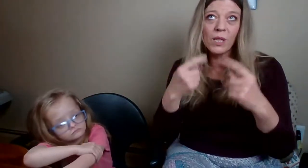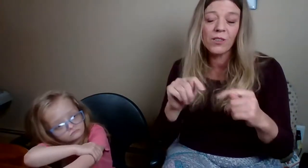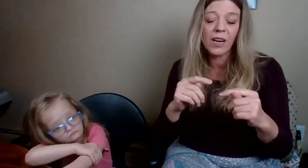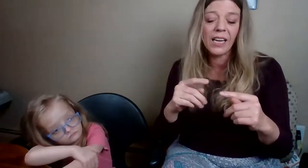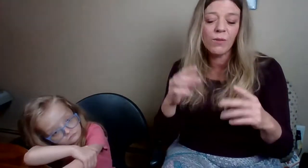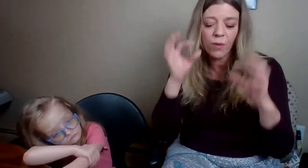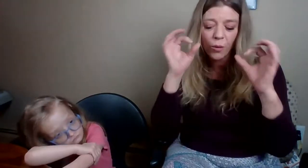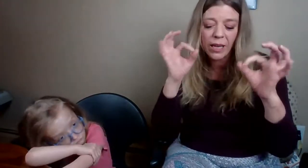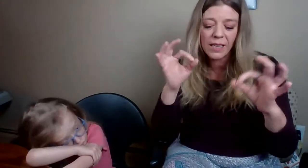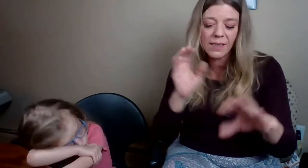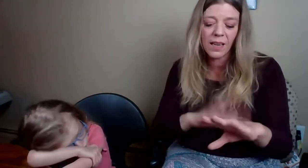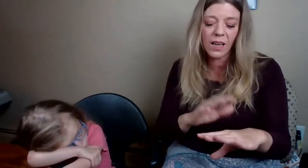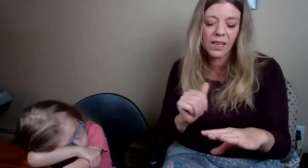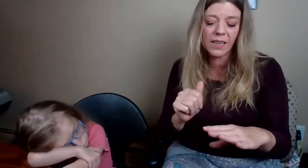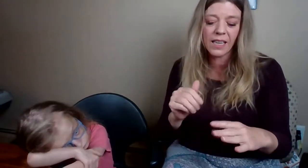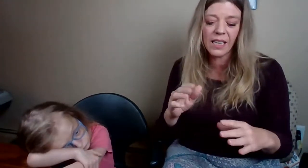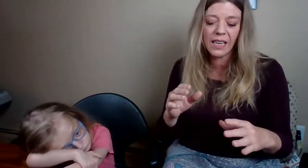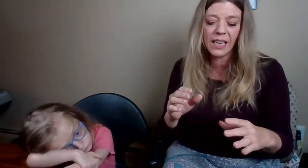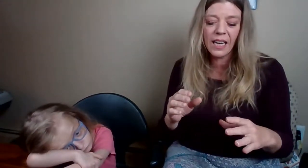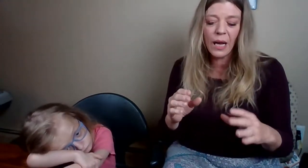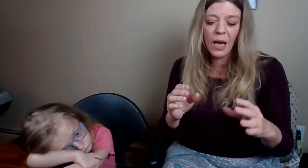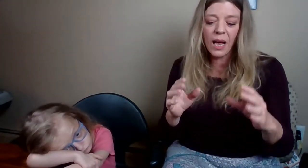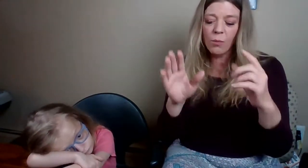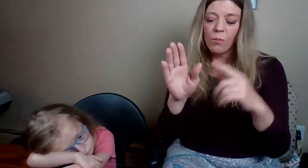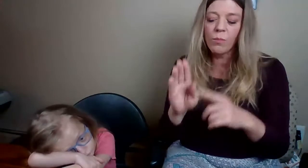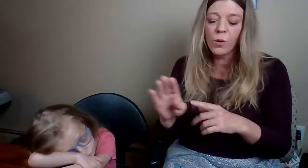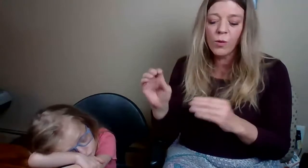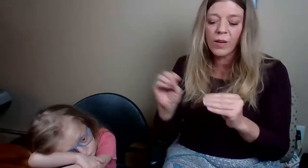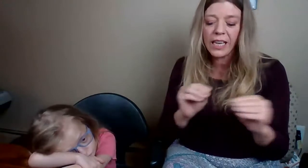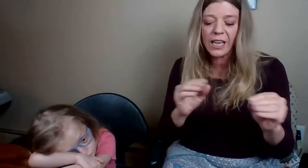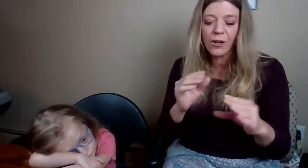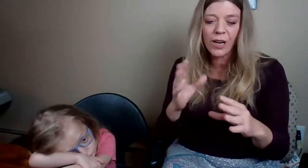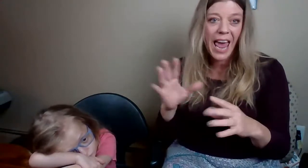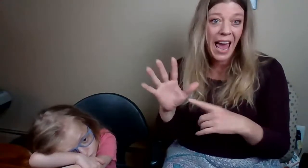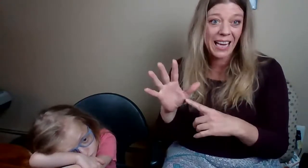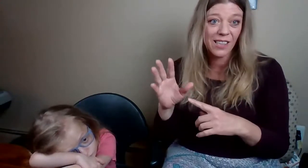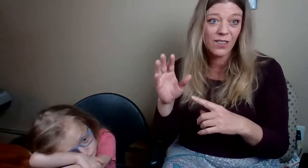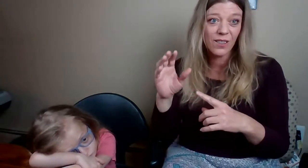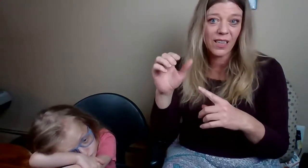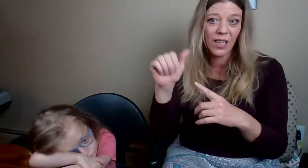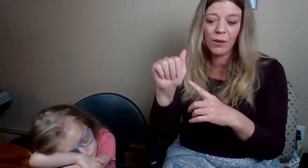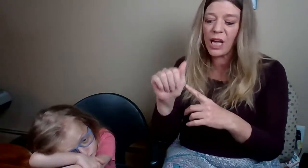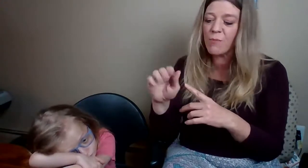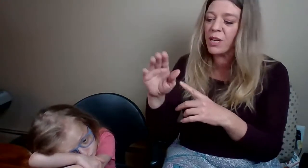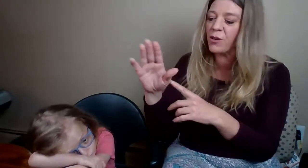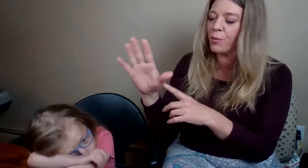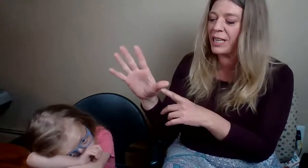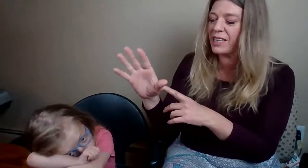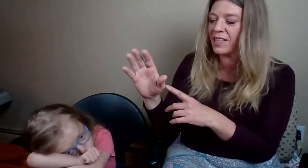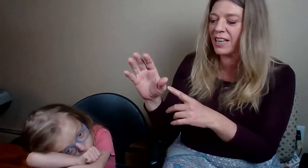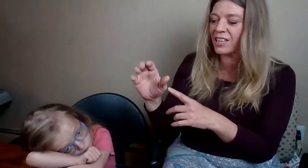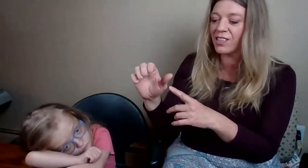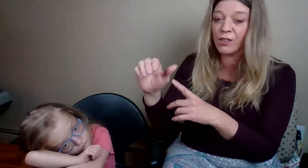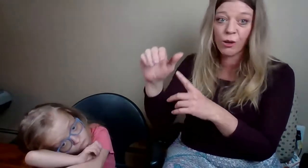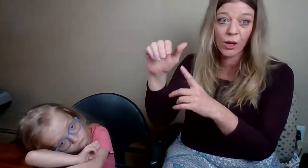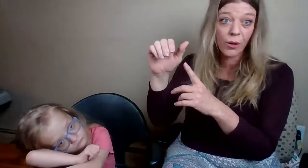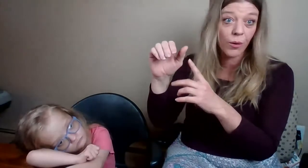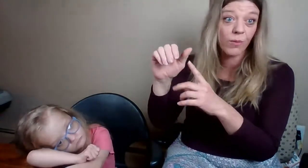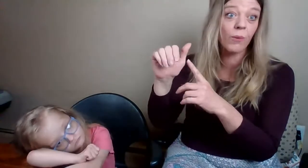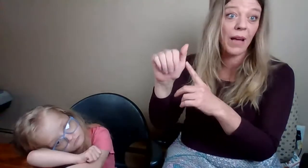try to focus on the moving your hands in between the letters. So you go from